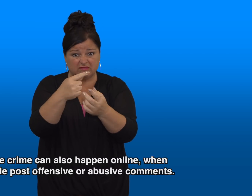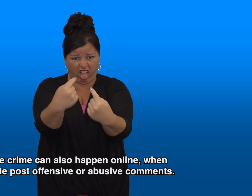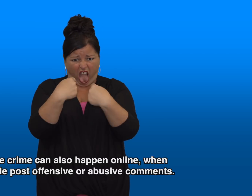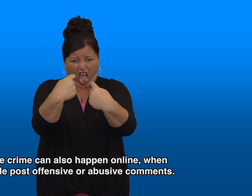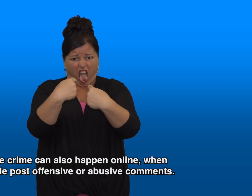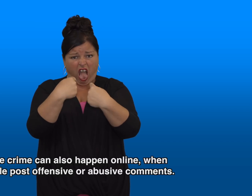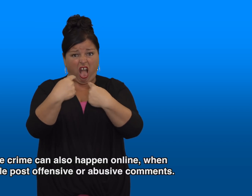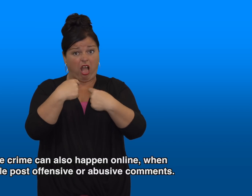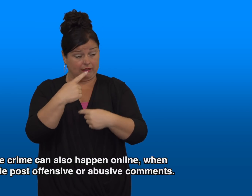comments.